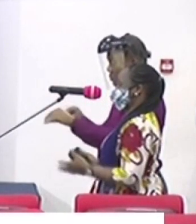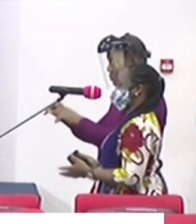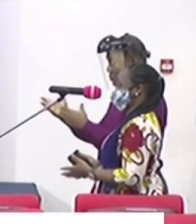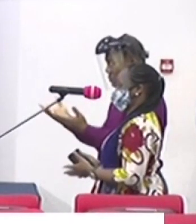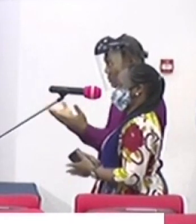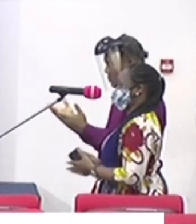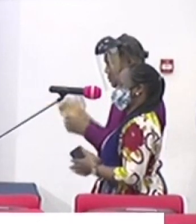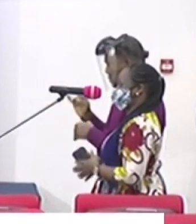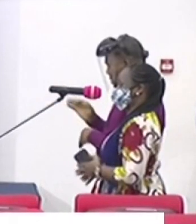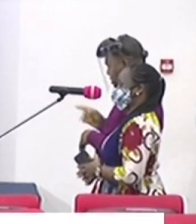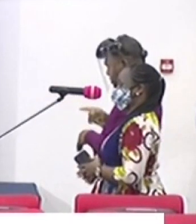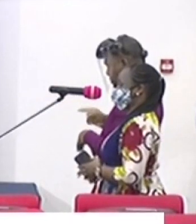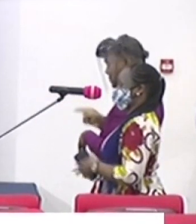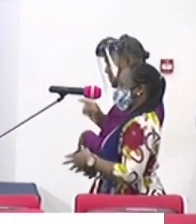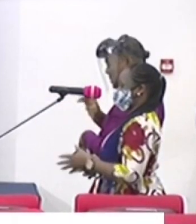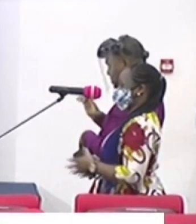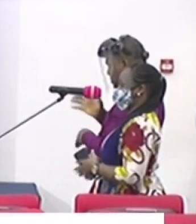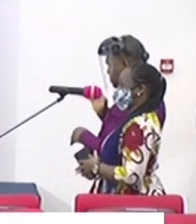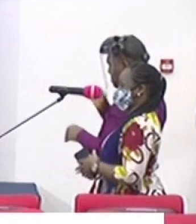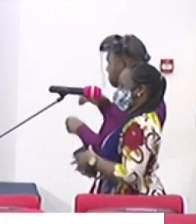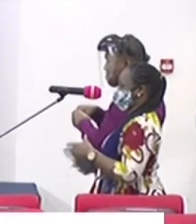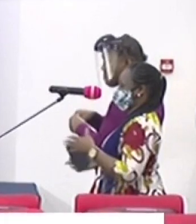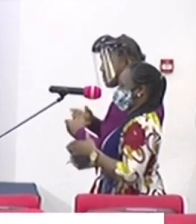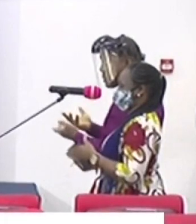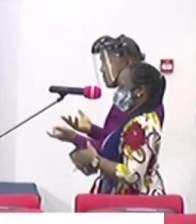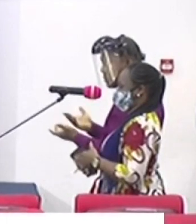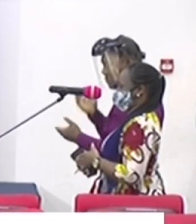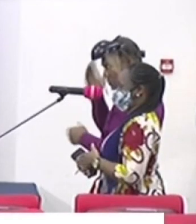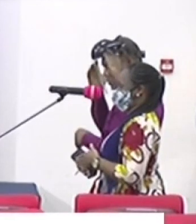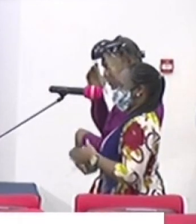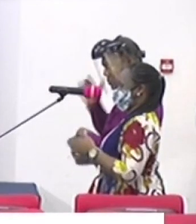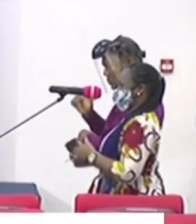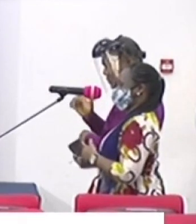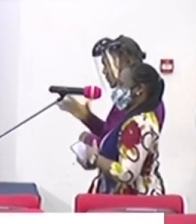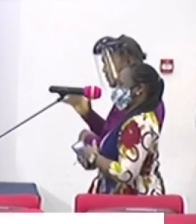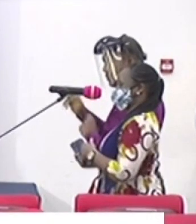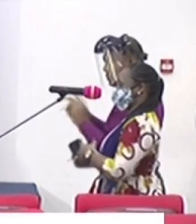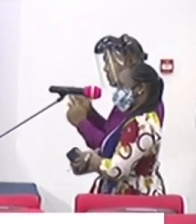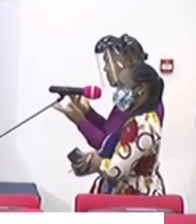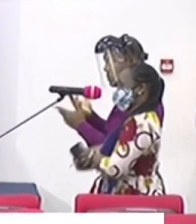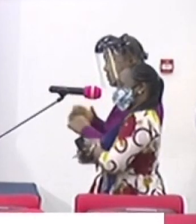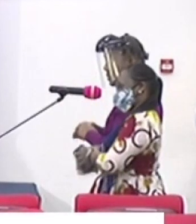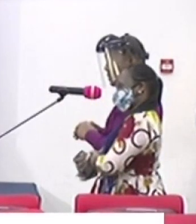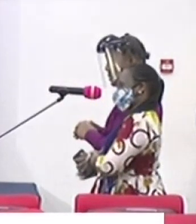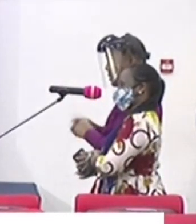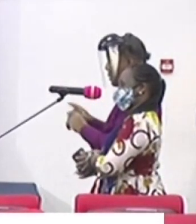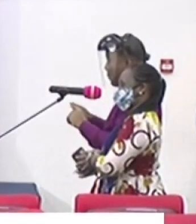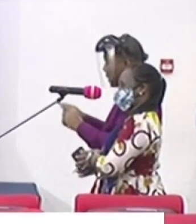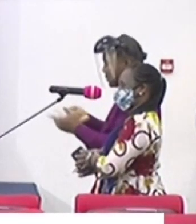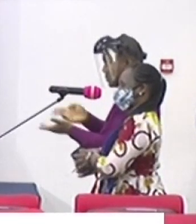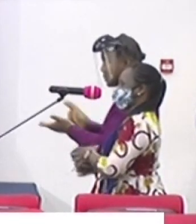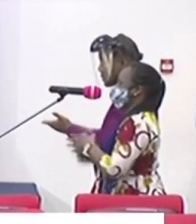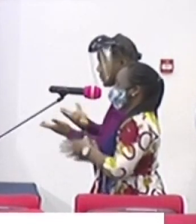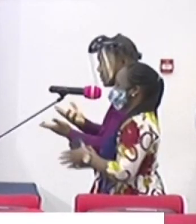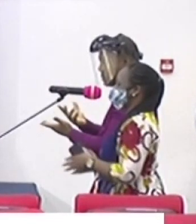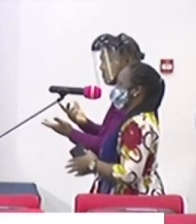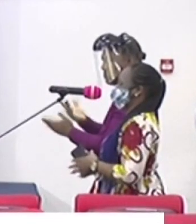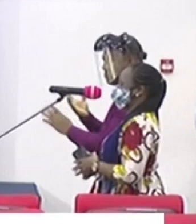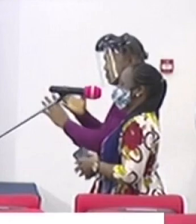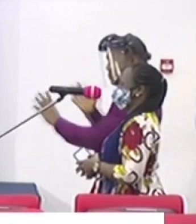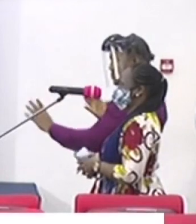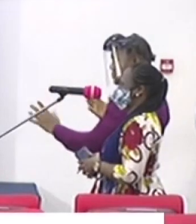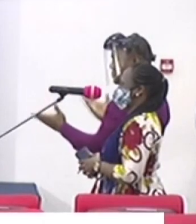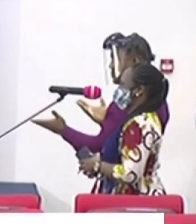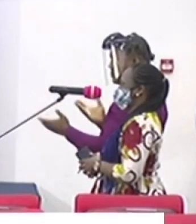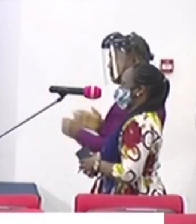EC exempted? Because we know that up to now it's 25 people. But if we are going to have this registration exercise, is the Ghana I'm not